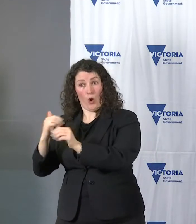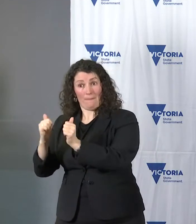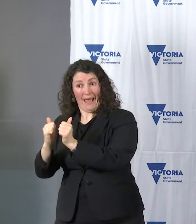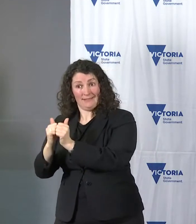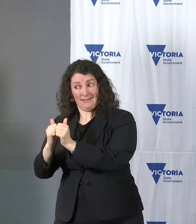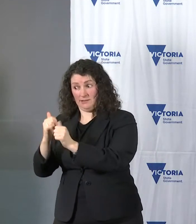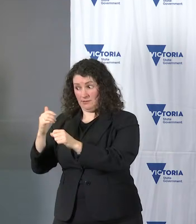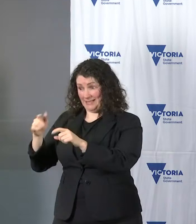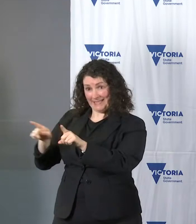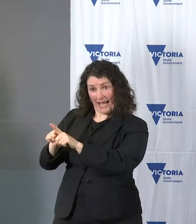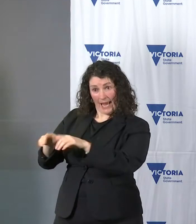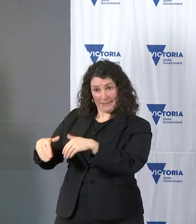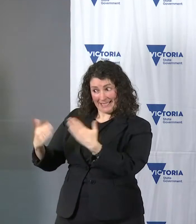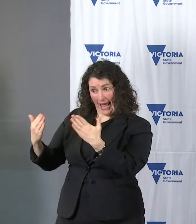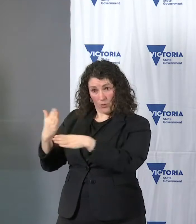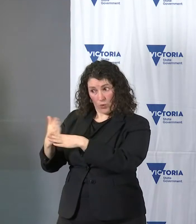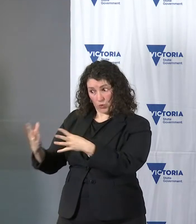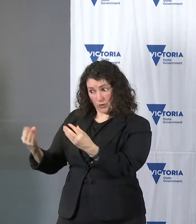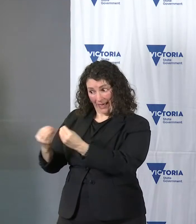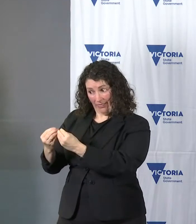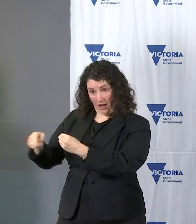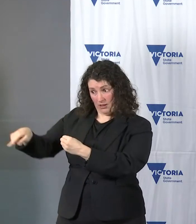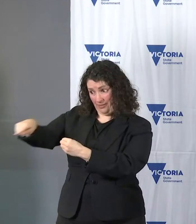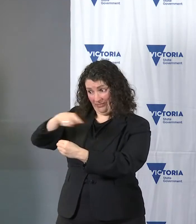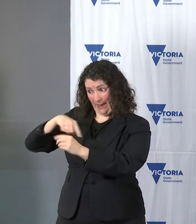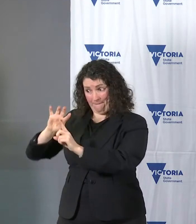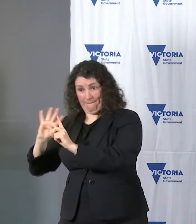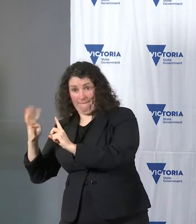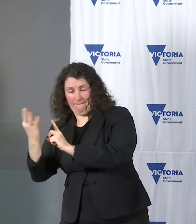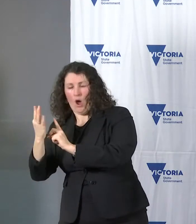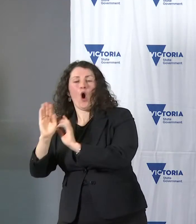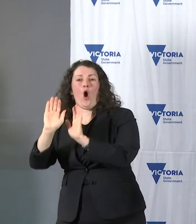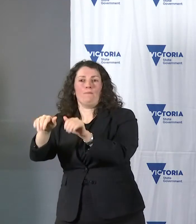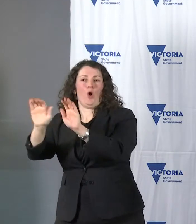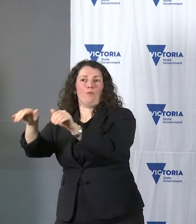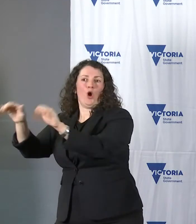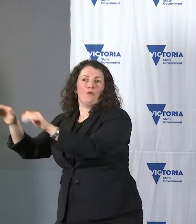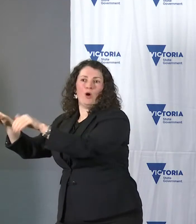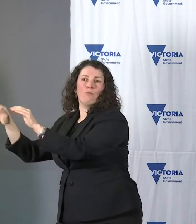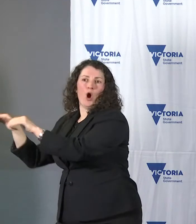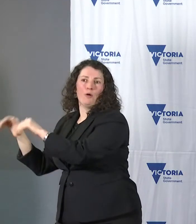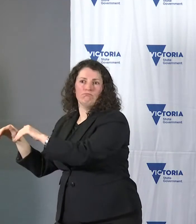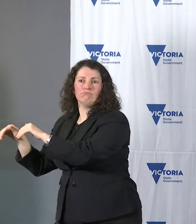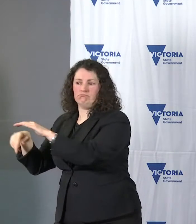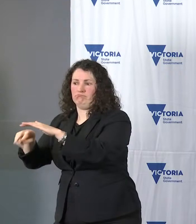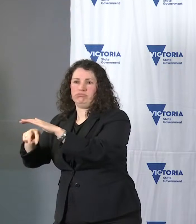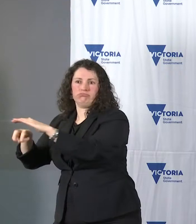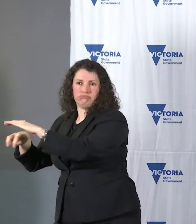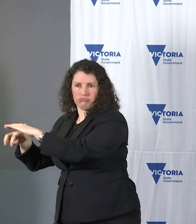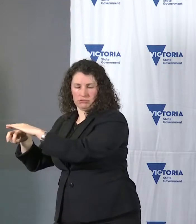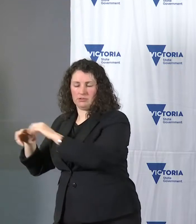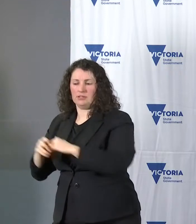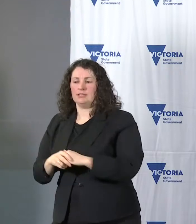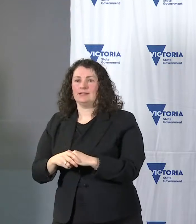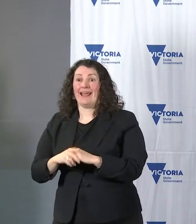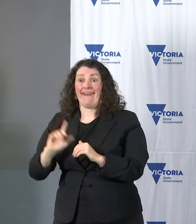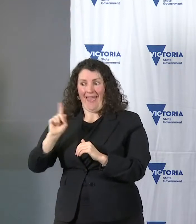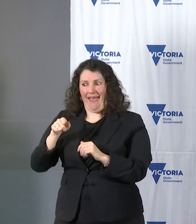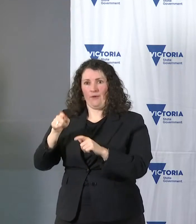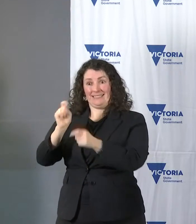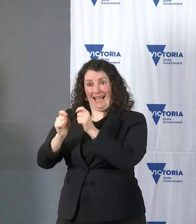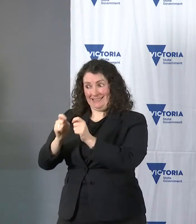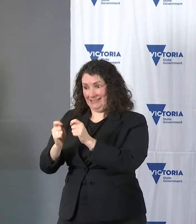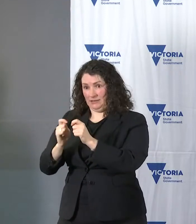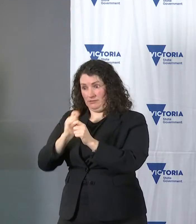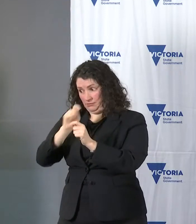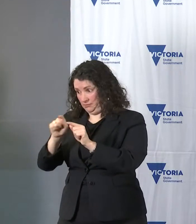up. And our pathology team are identifying, in fact, if there were any positive cases